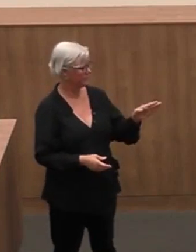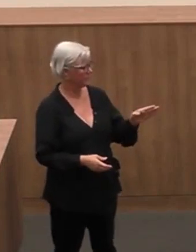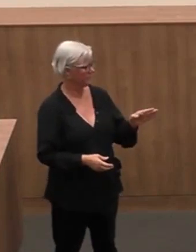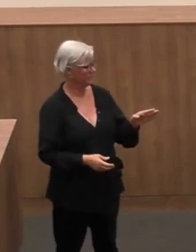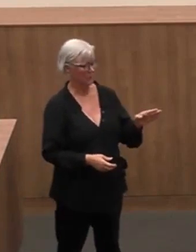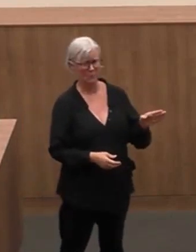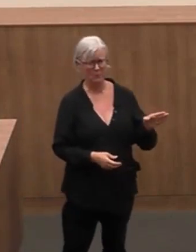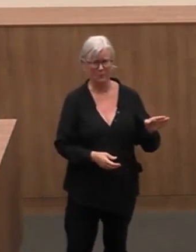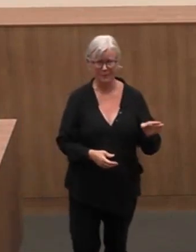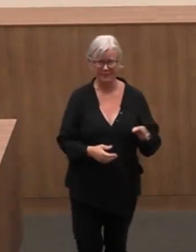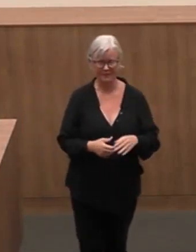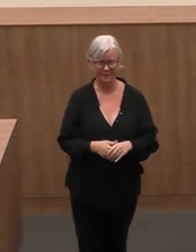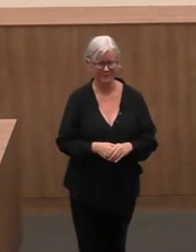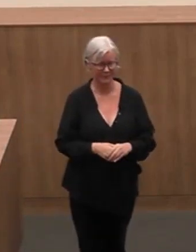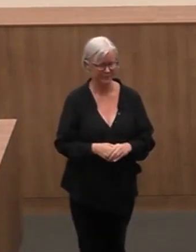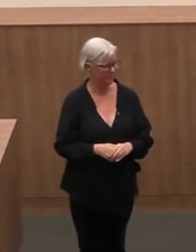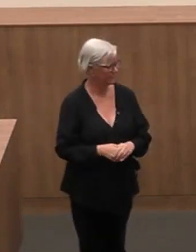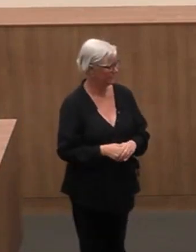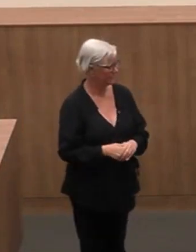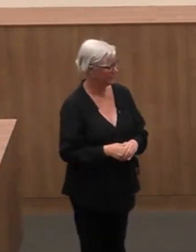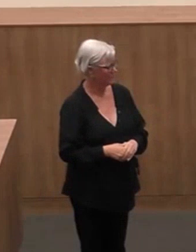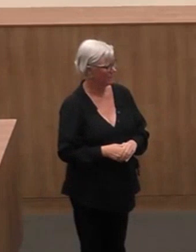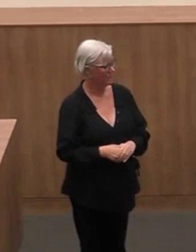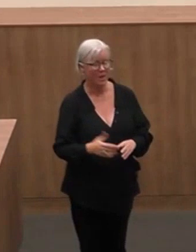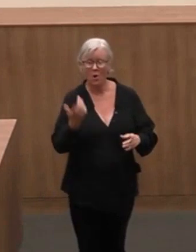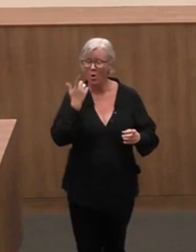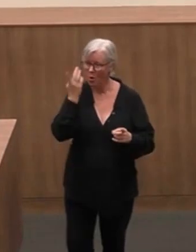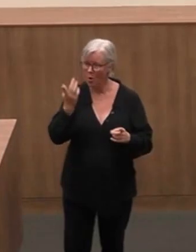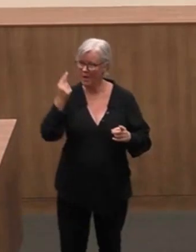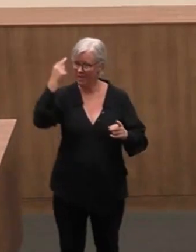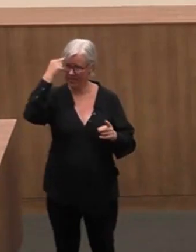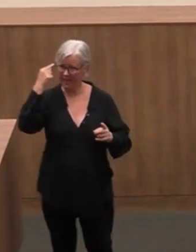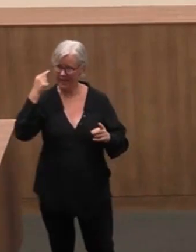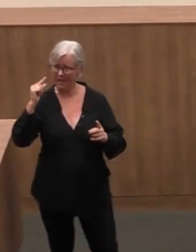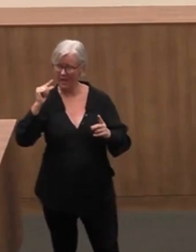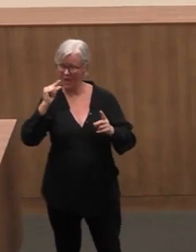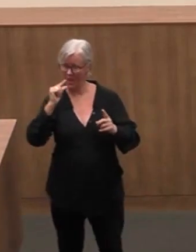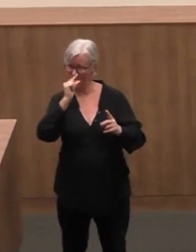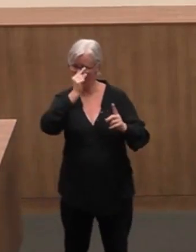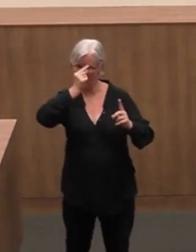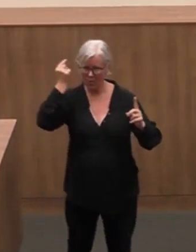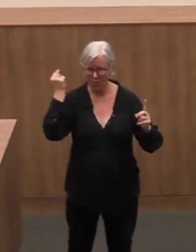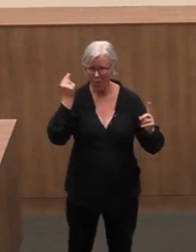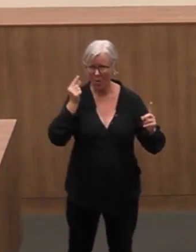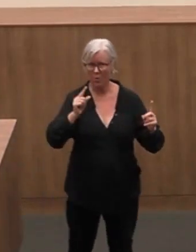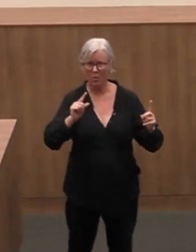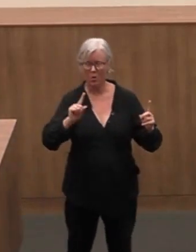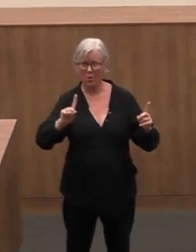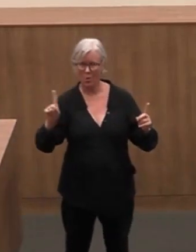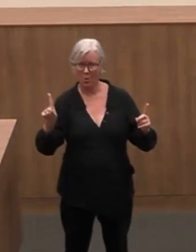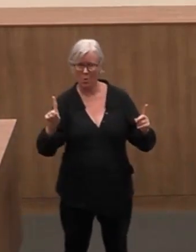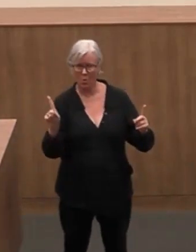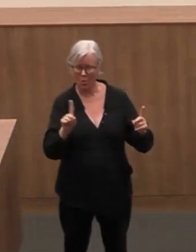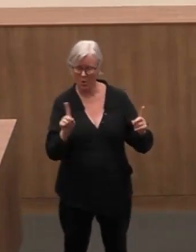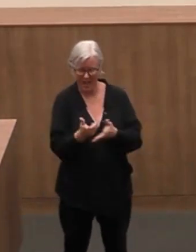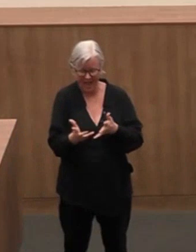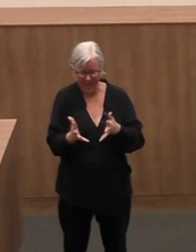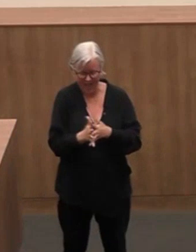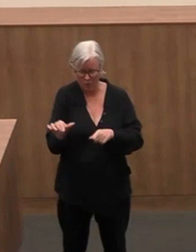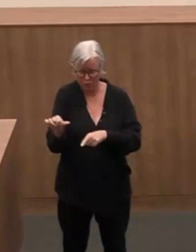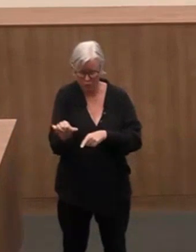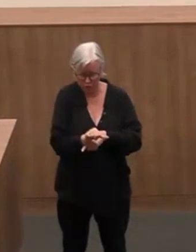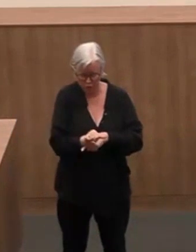of first is what are our guiding principles. What is it that tells us how we should be operating and working?